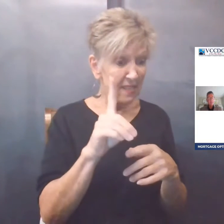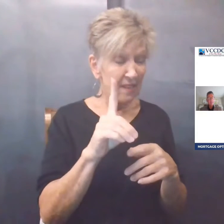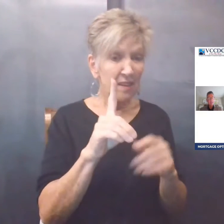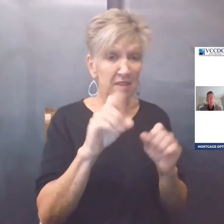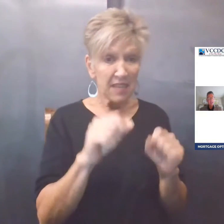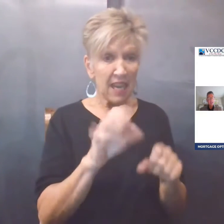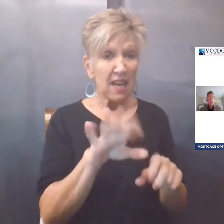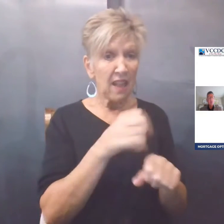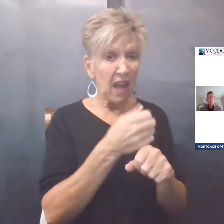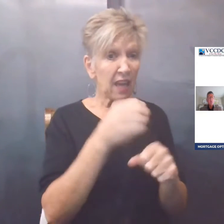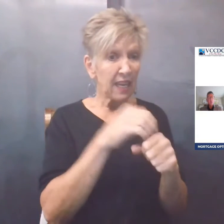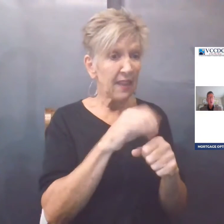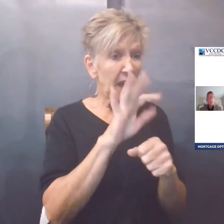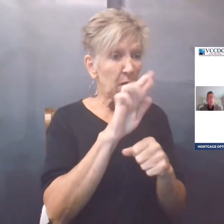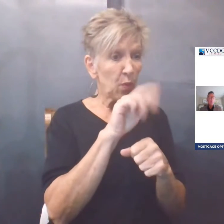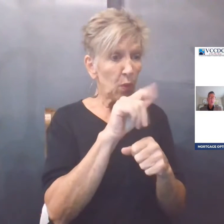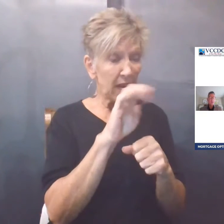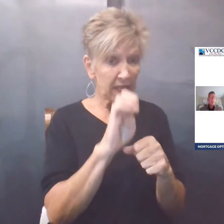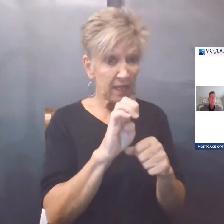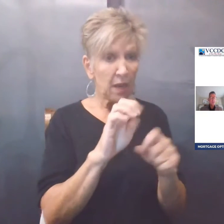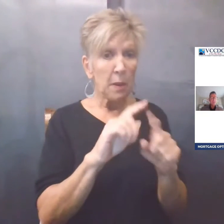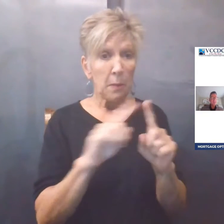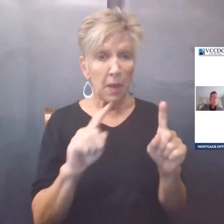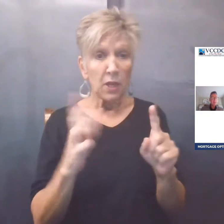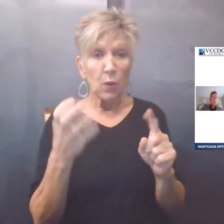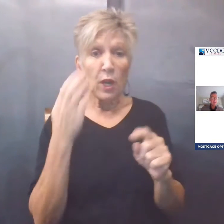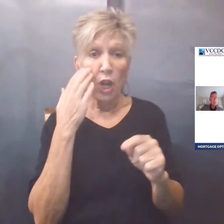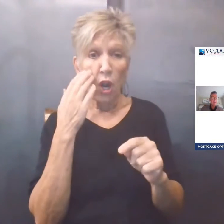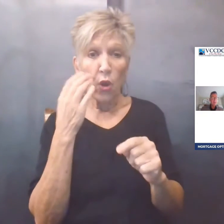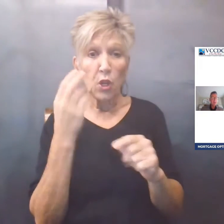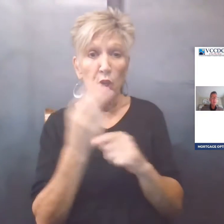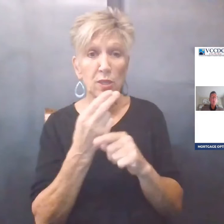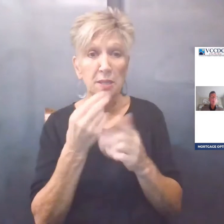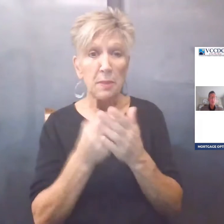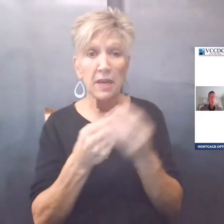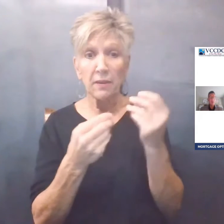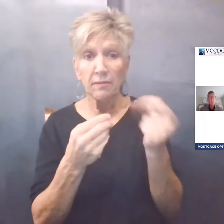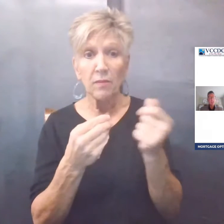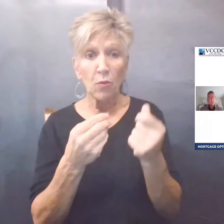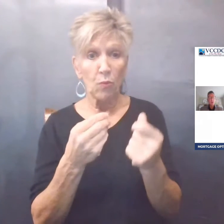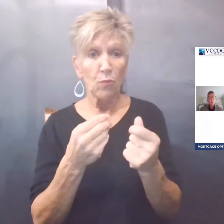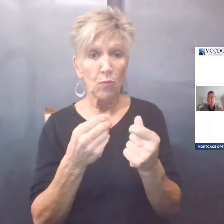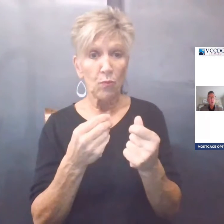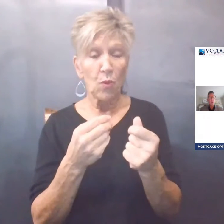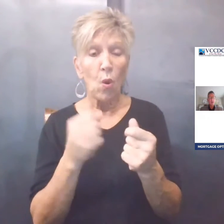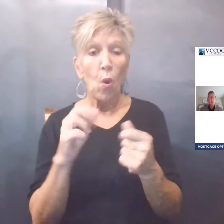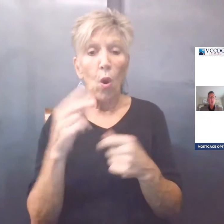lock in that fixed rate, but you want to know that you're going to use that money right off the bat, or a